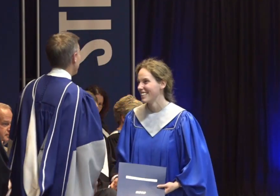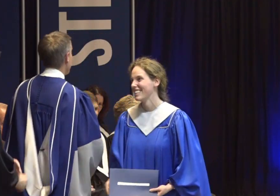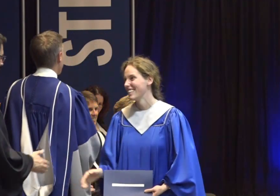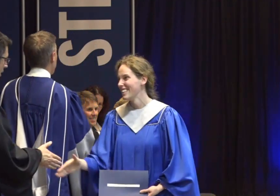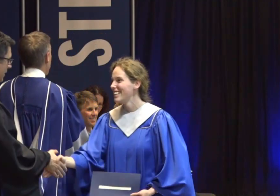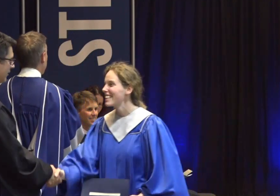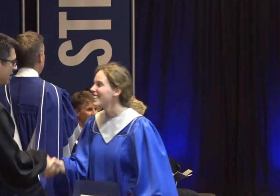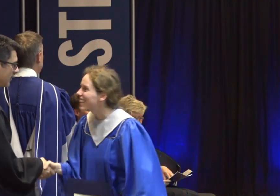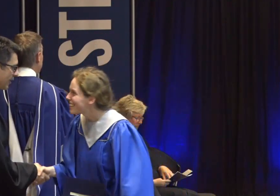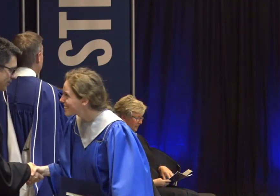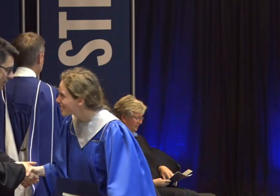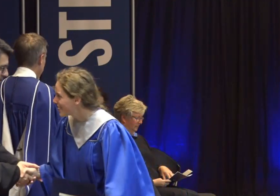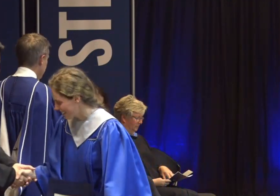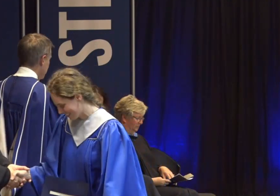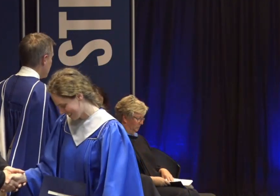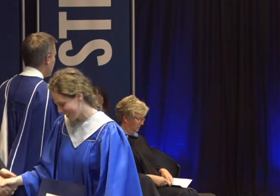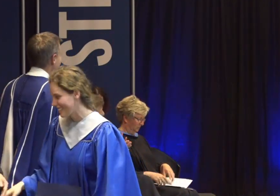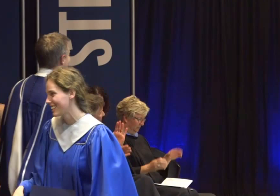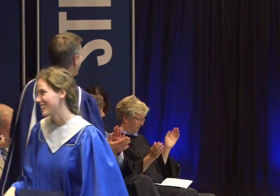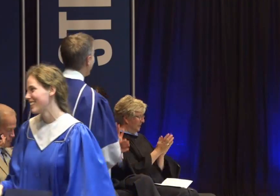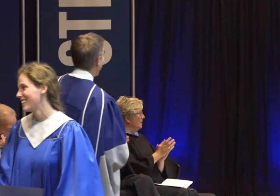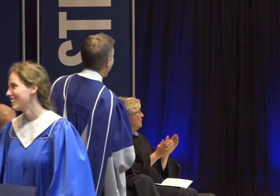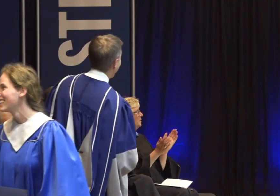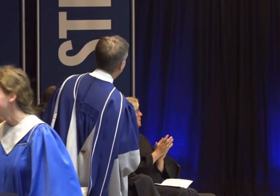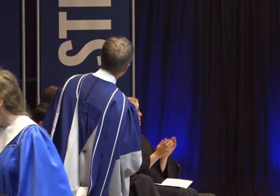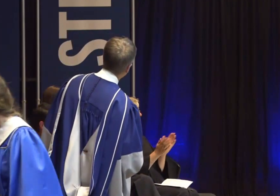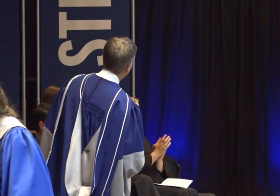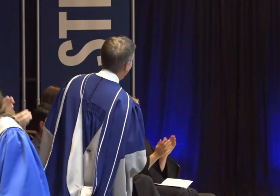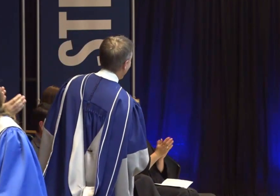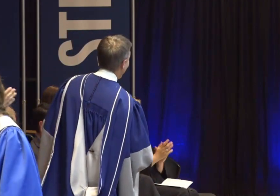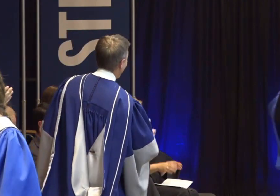Mohammed Hamoud, honors.